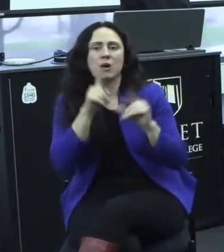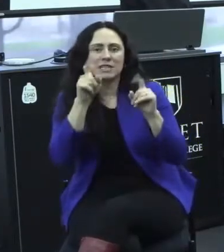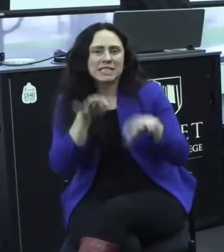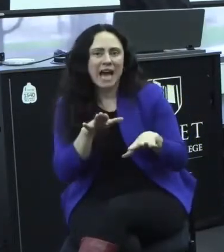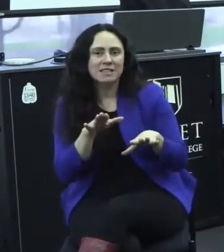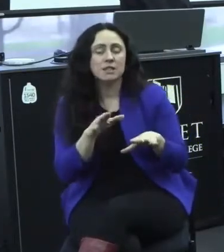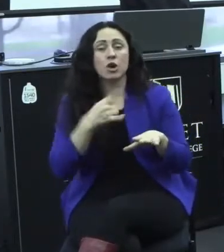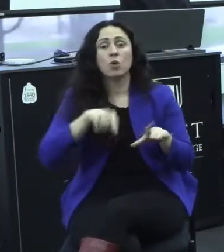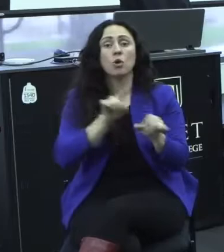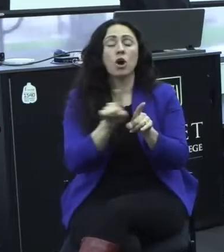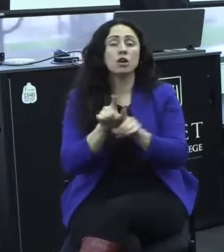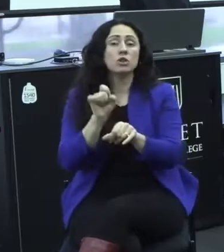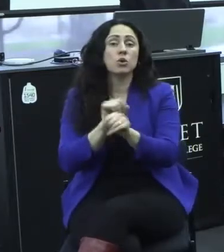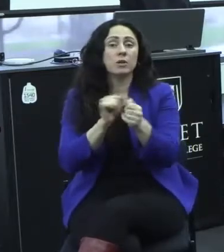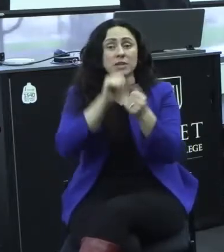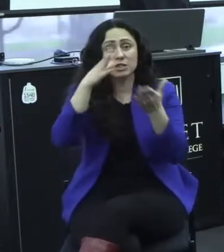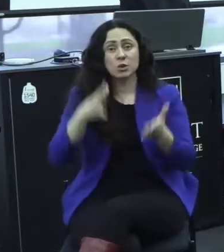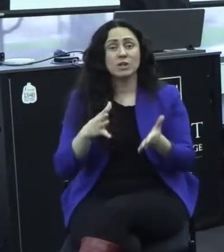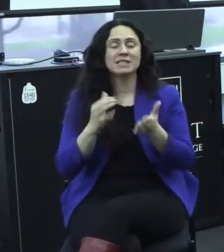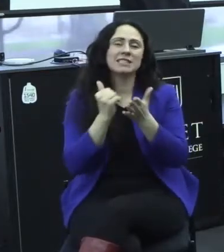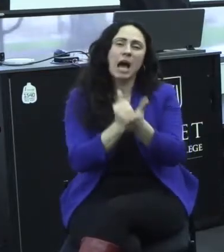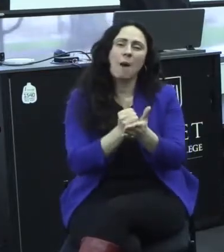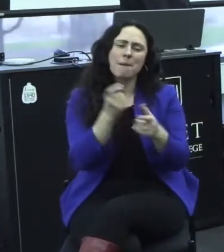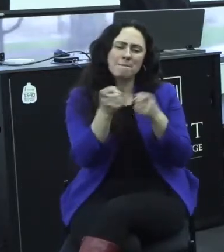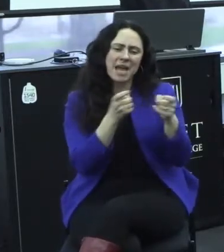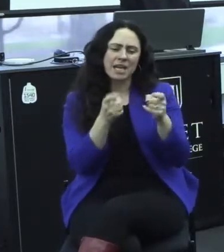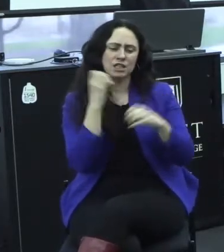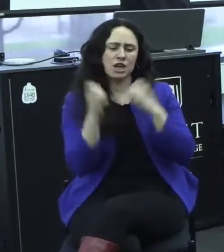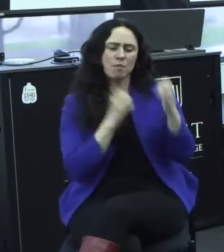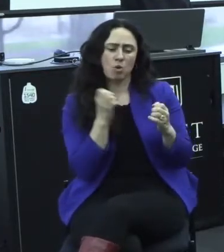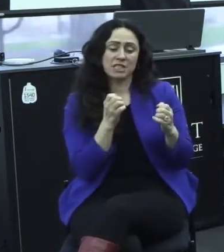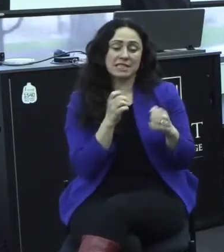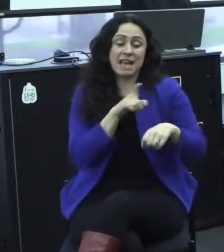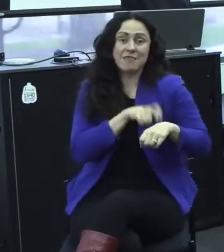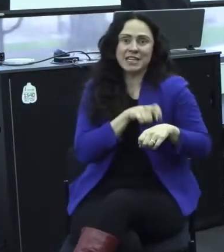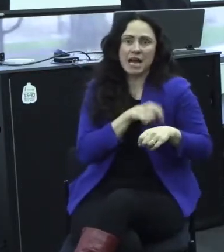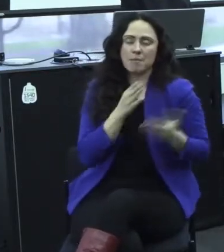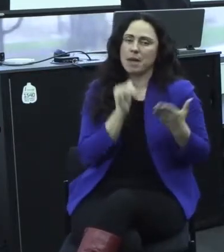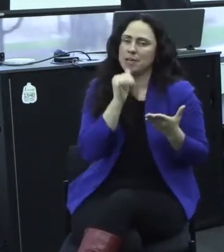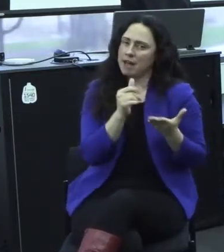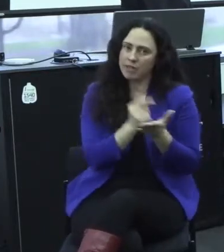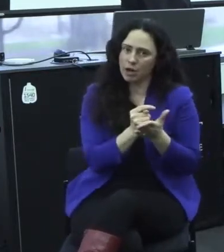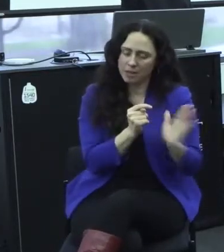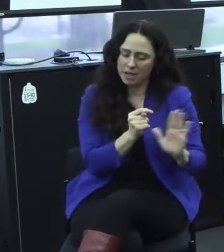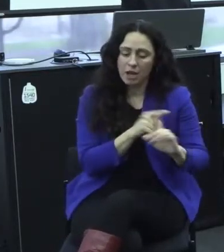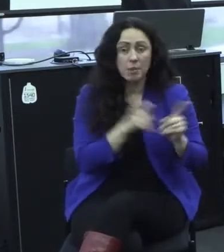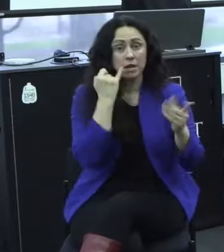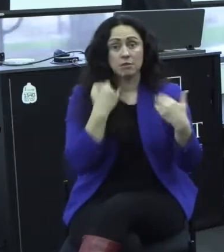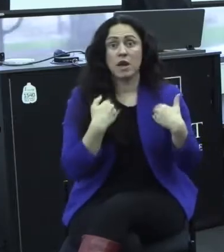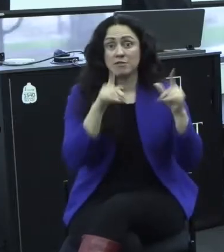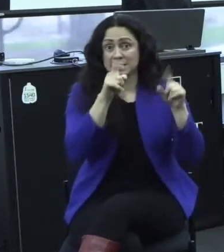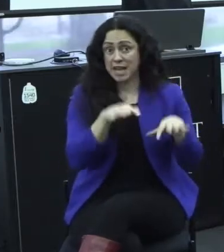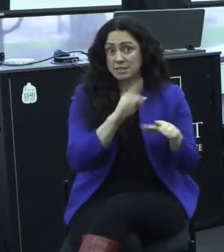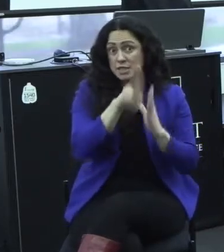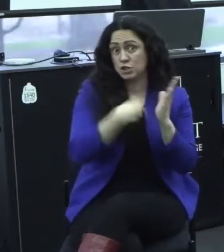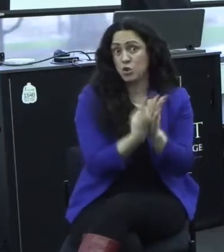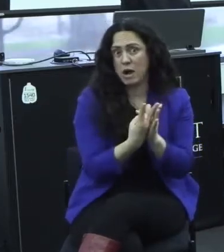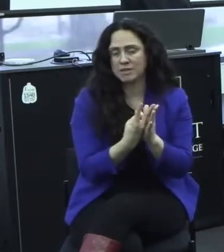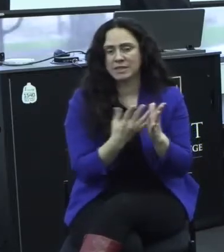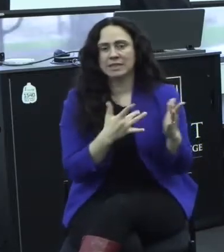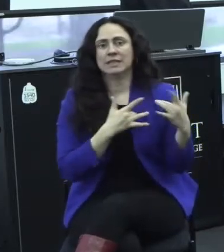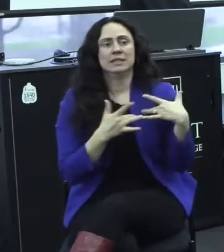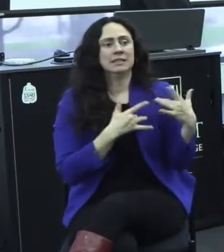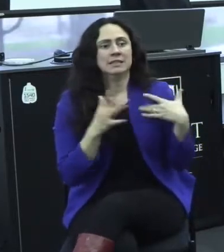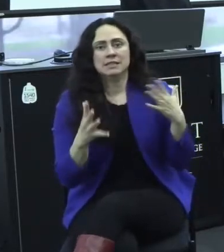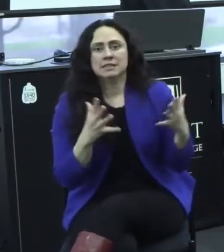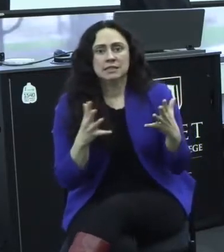help them manage those emotions in the moment. We may not be doing therapy, but if you got a test in 2 hours and you're having a panic attack, we want